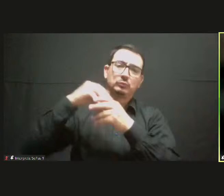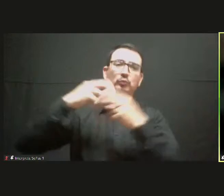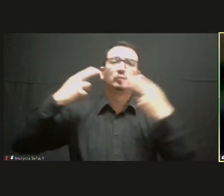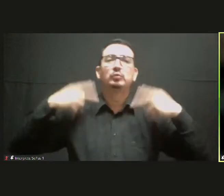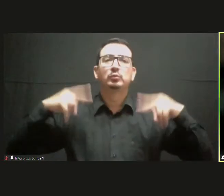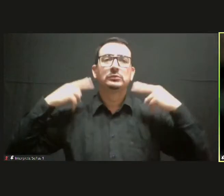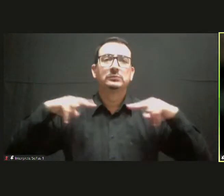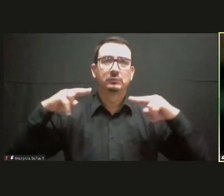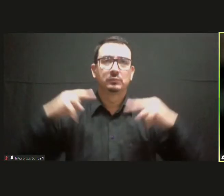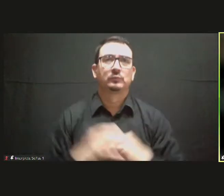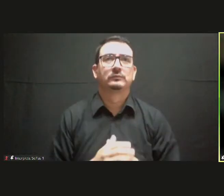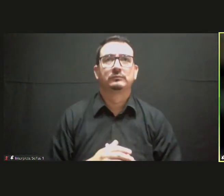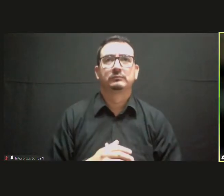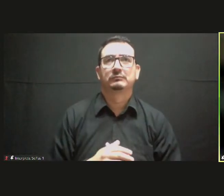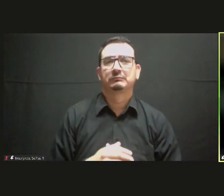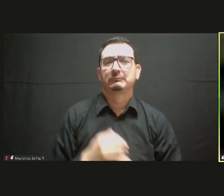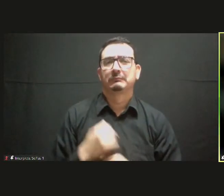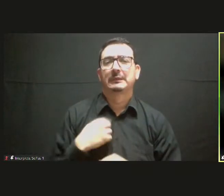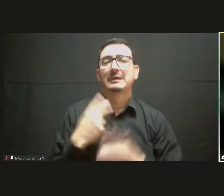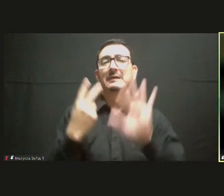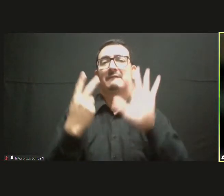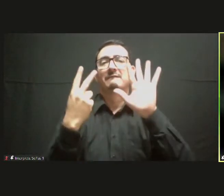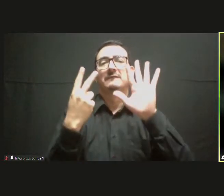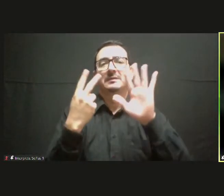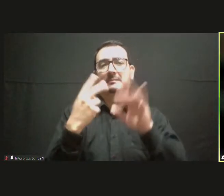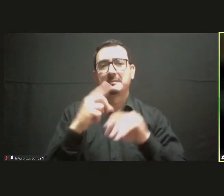much, and it's definitely a pleasure to be here.